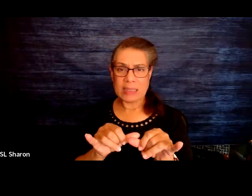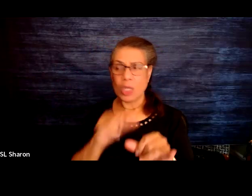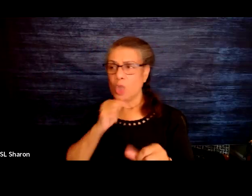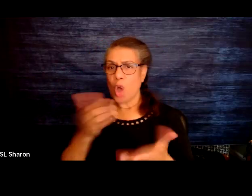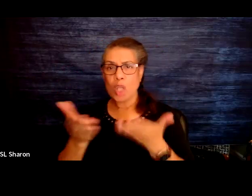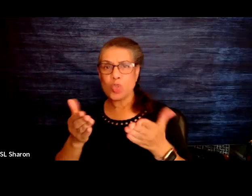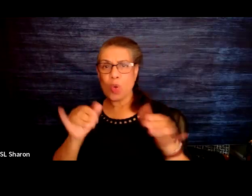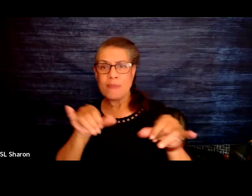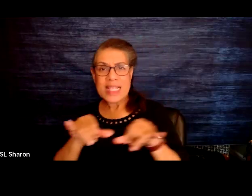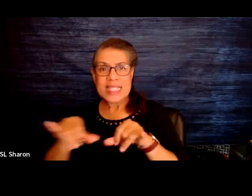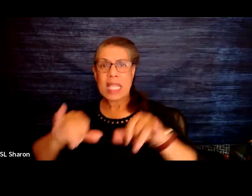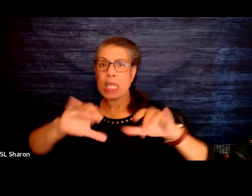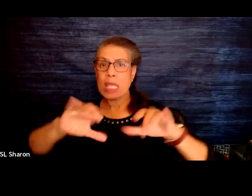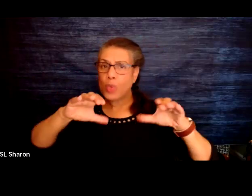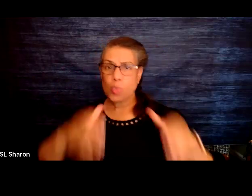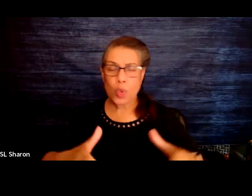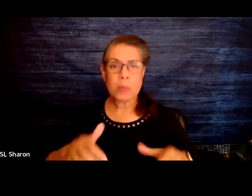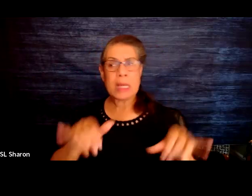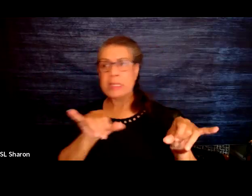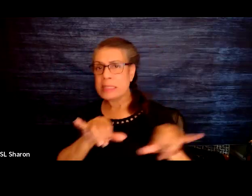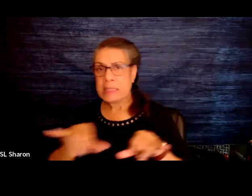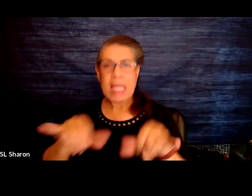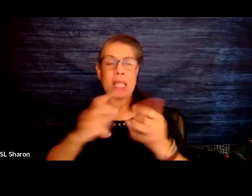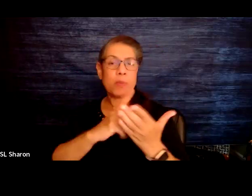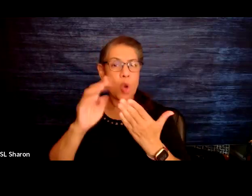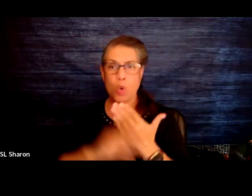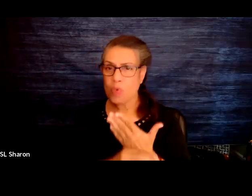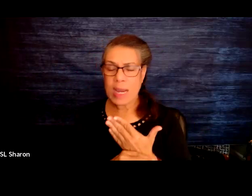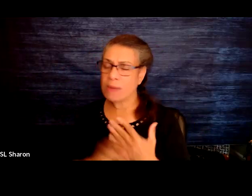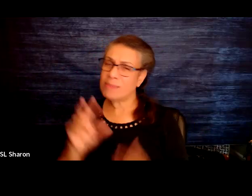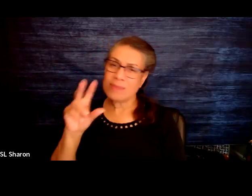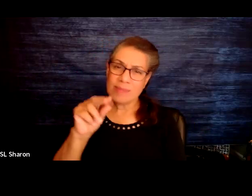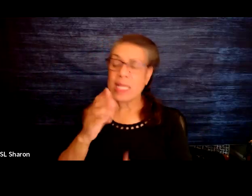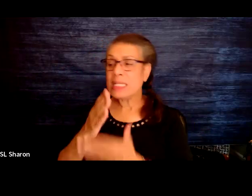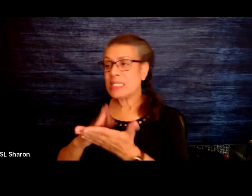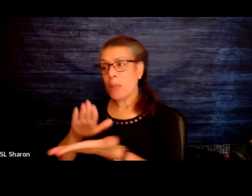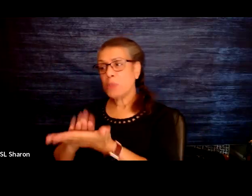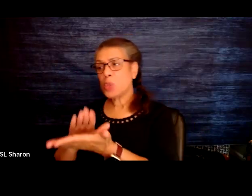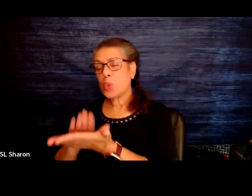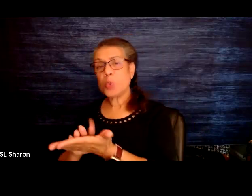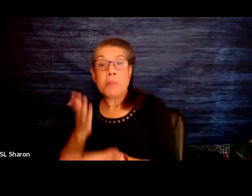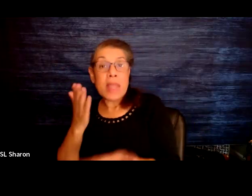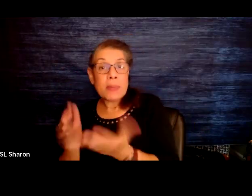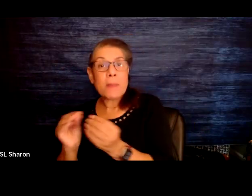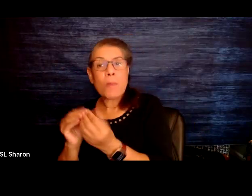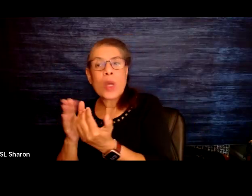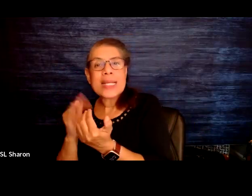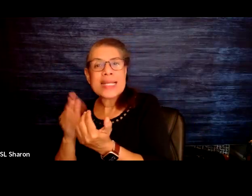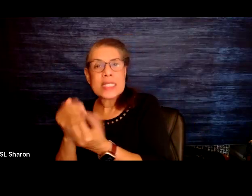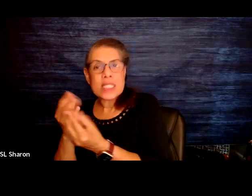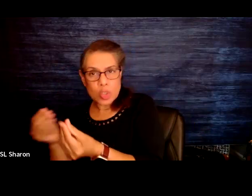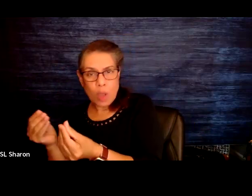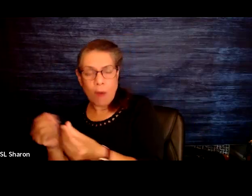same demographics, the same programming in our schools. And so for some schools, this may be easier to address, and